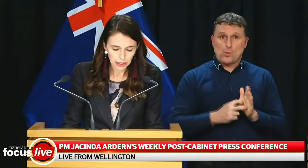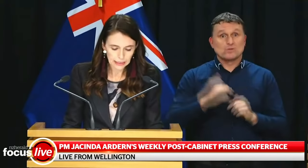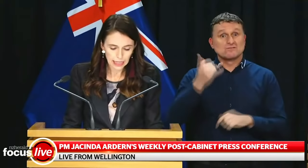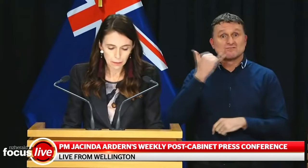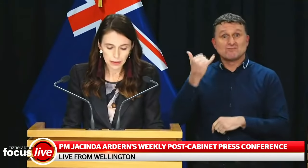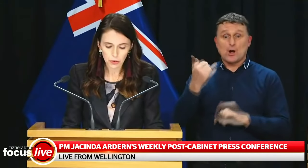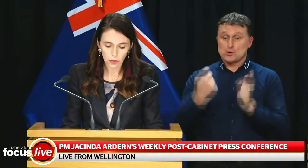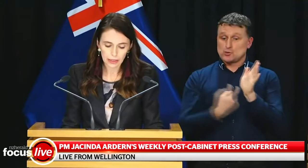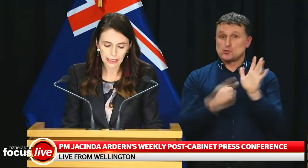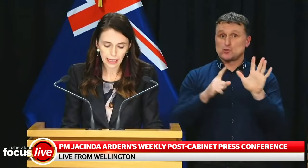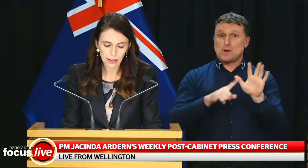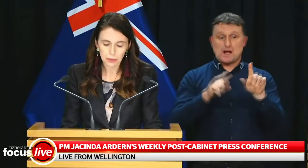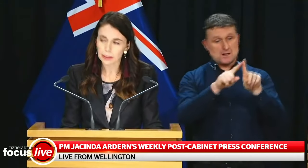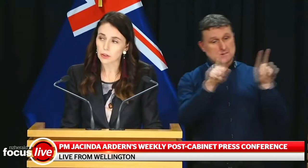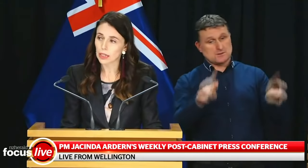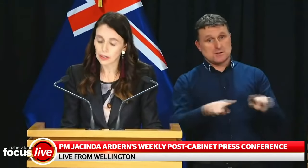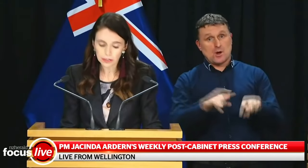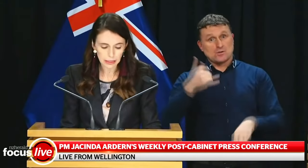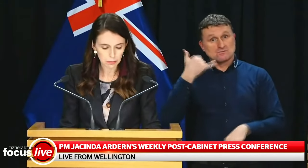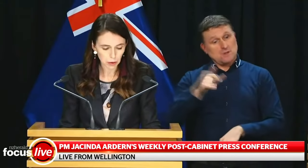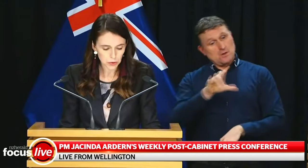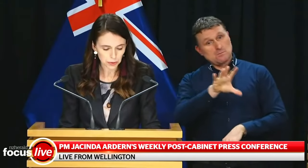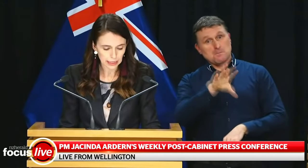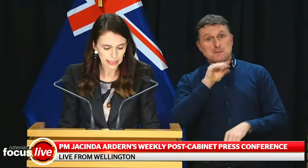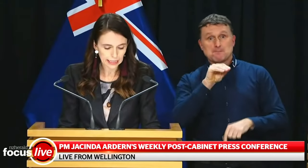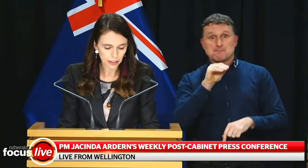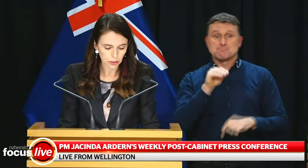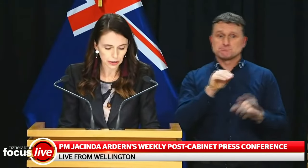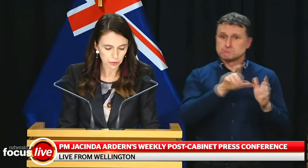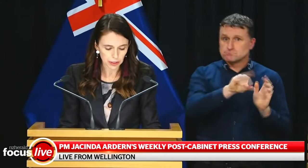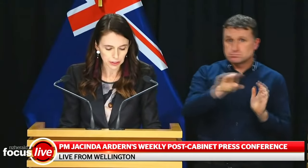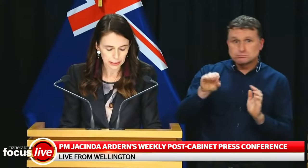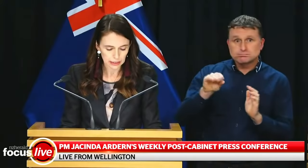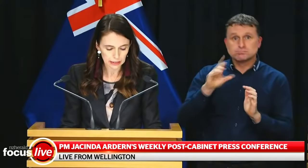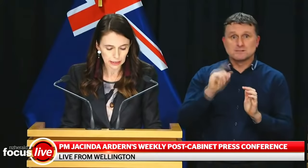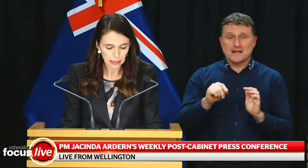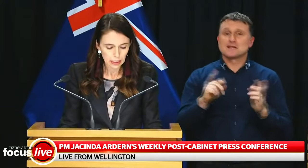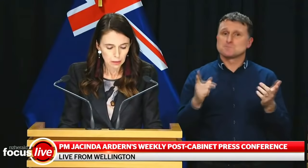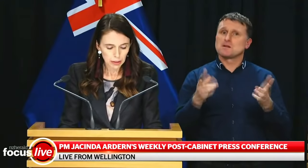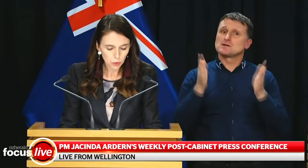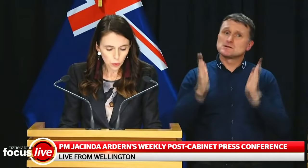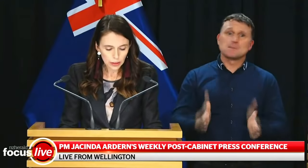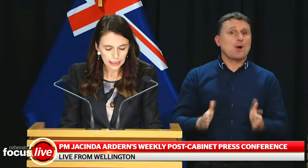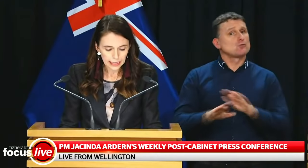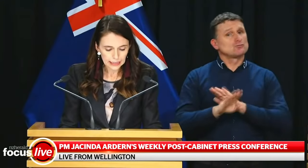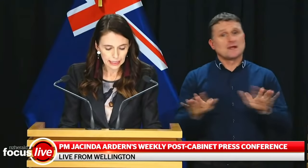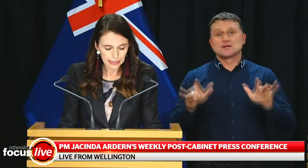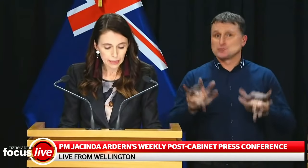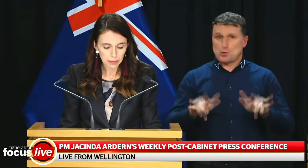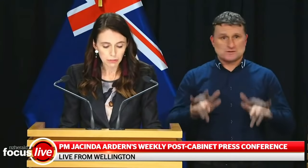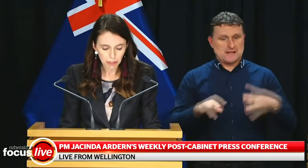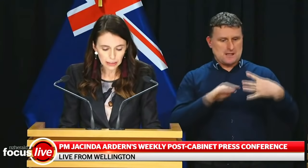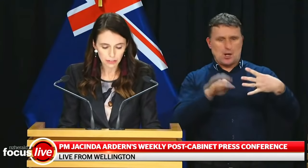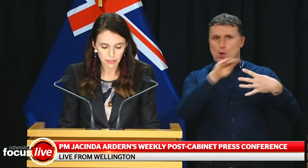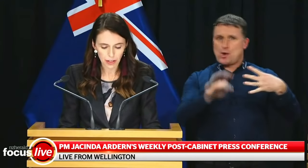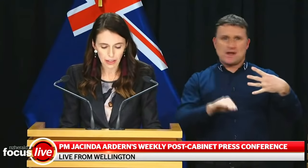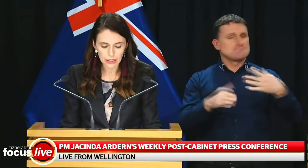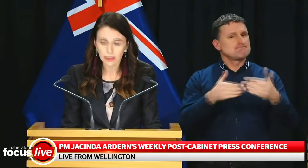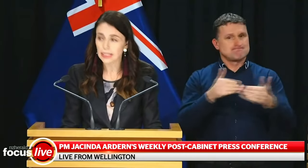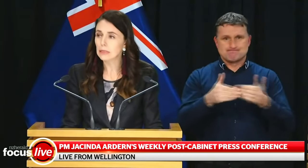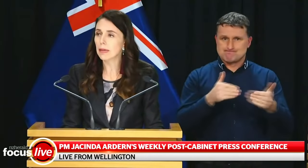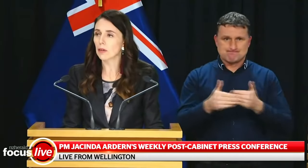code tracer app is strongly encouraged, but not currently compulsory at any alert level in New Zealand. But in order to get and keep in front of